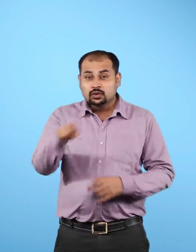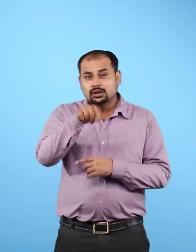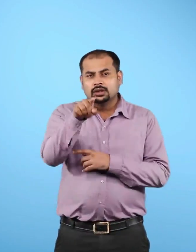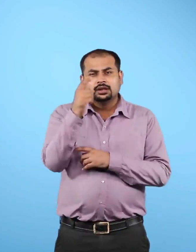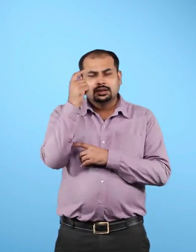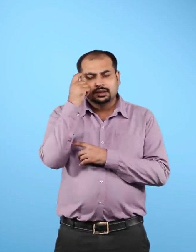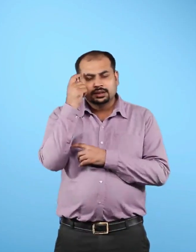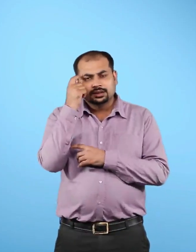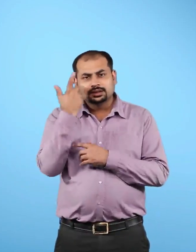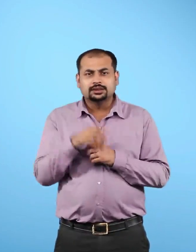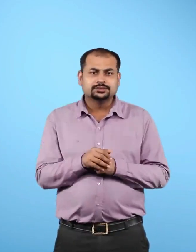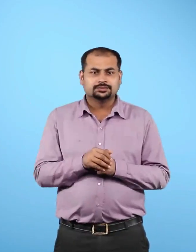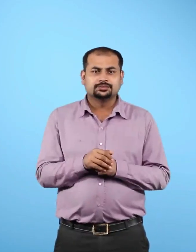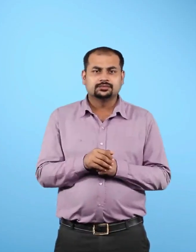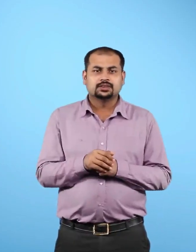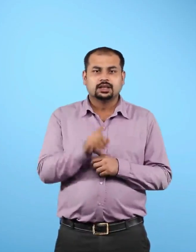Can we write 10 paise as